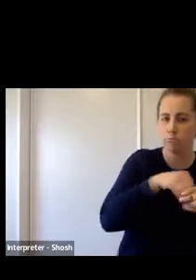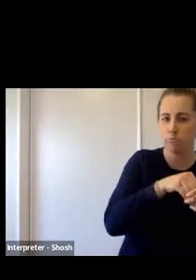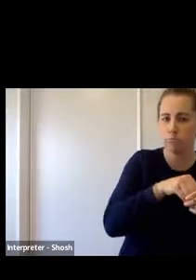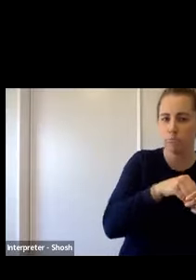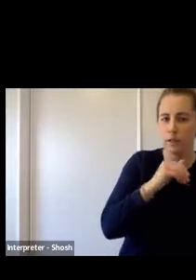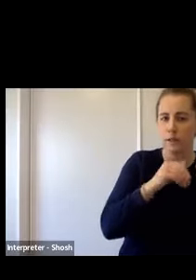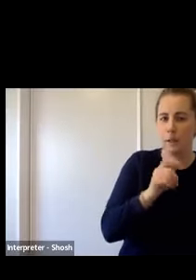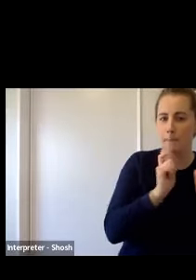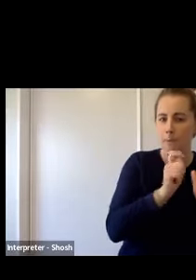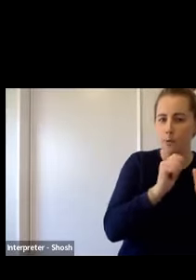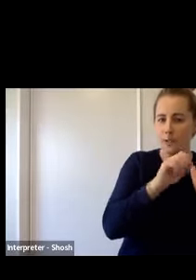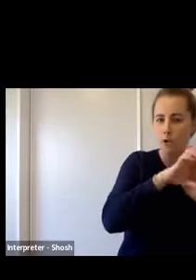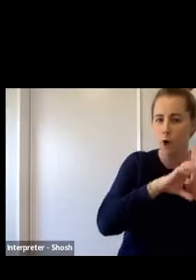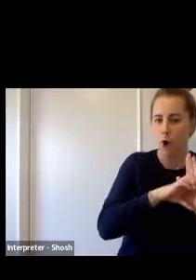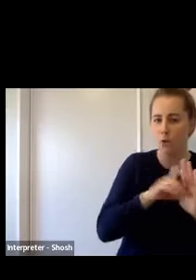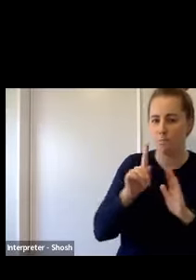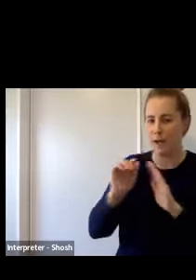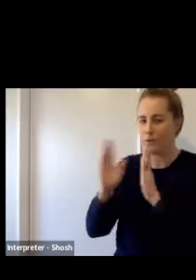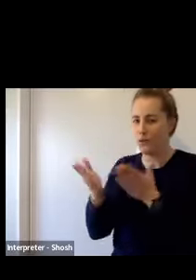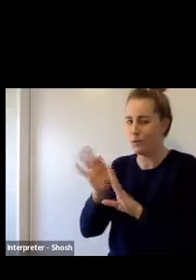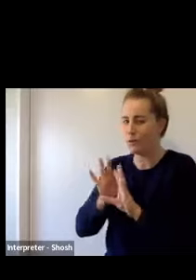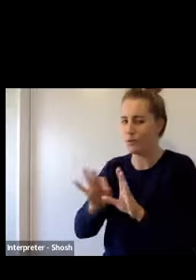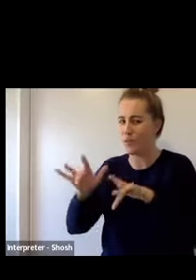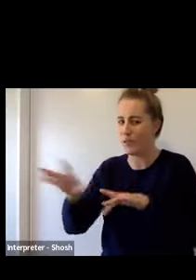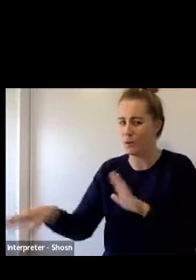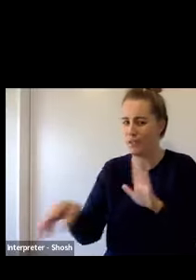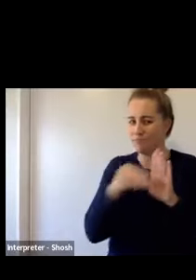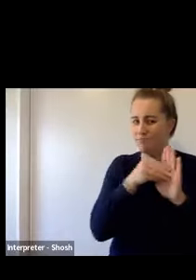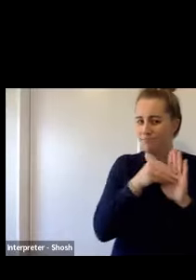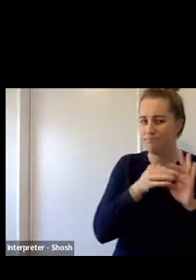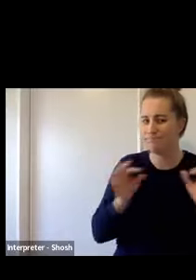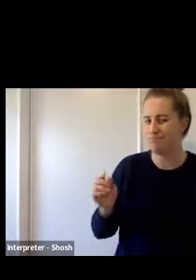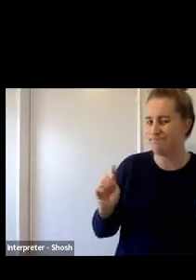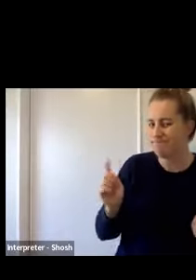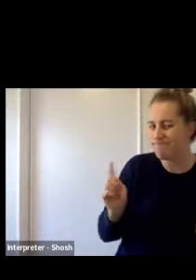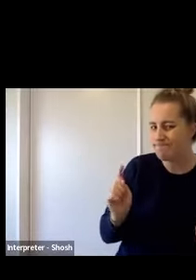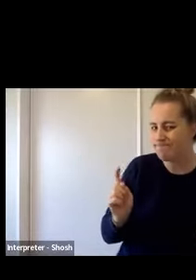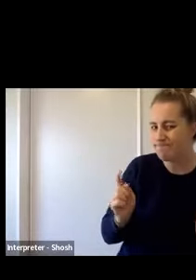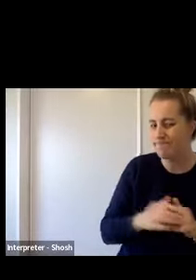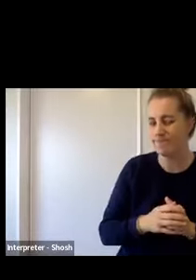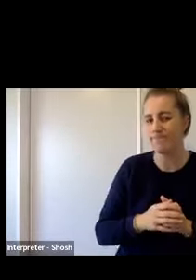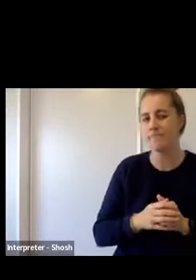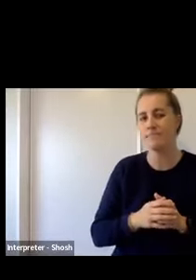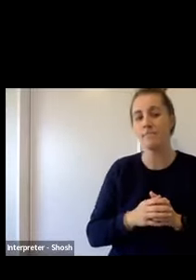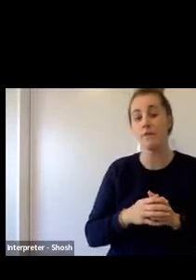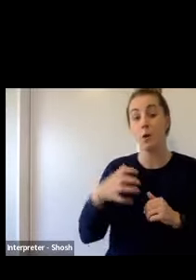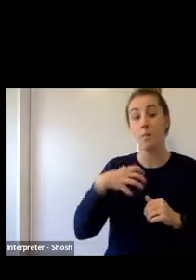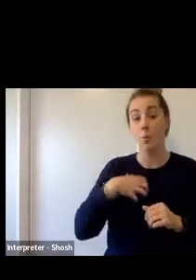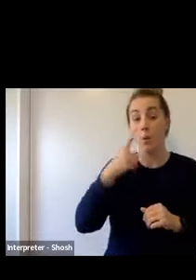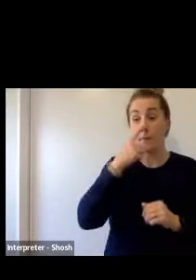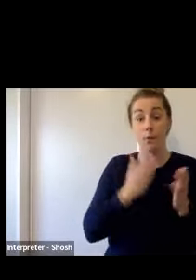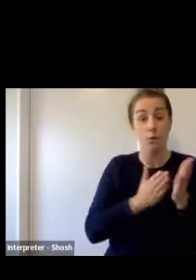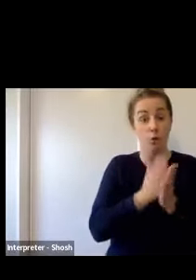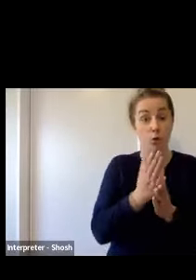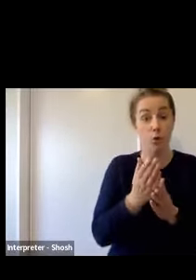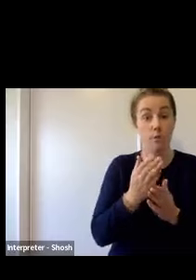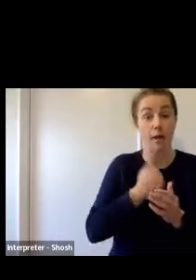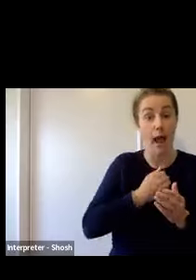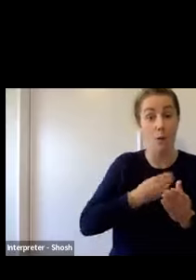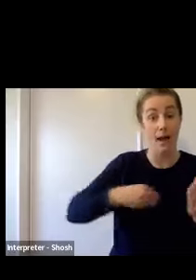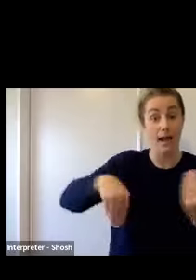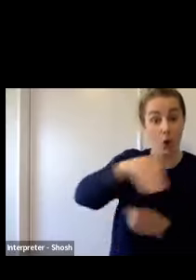code, but universal design standards have not? We believe that the more parties throughout the economy that are made